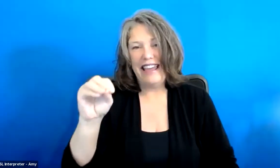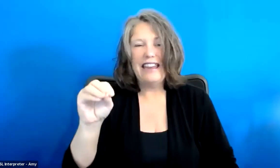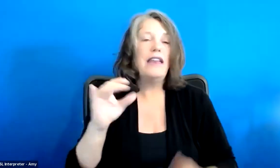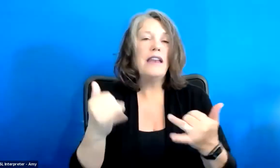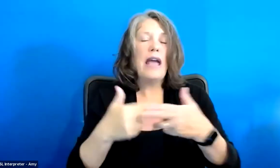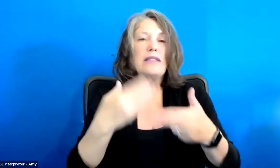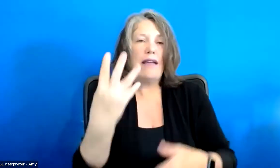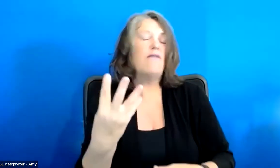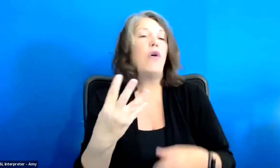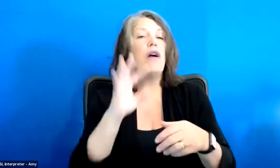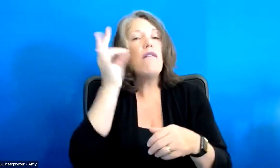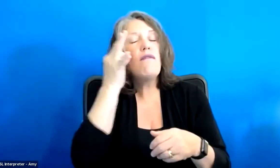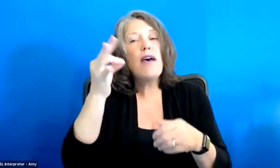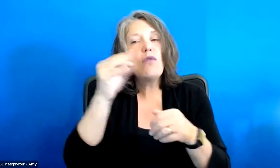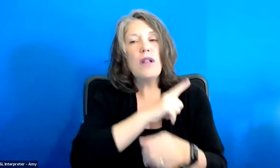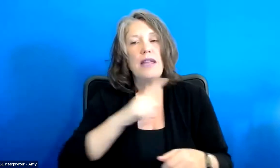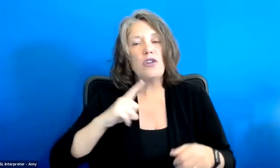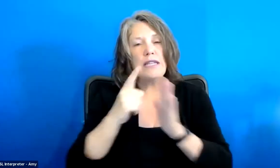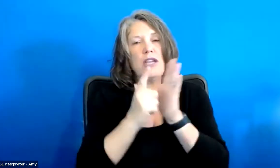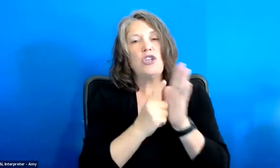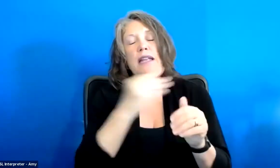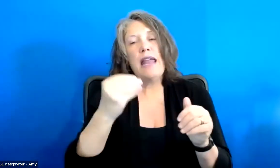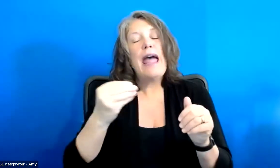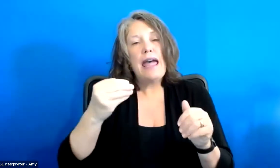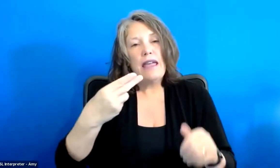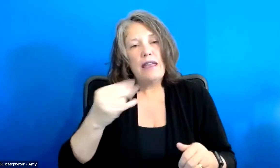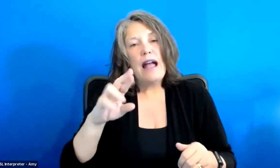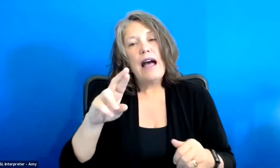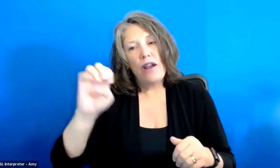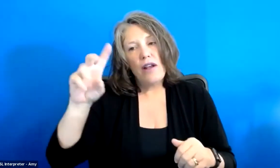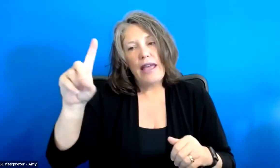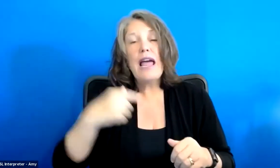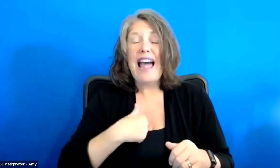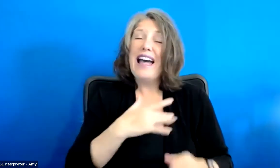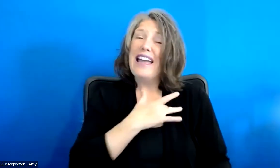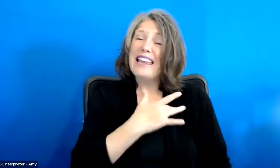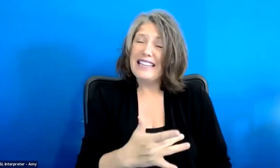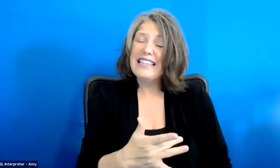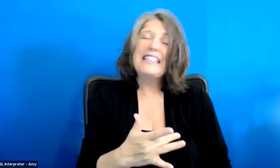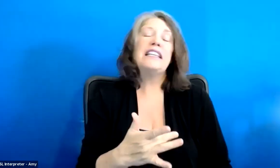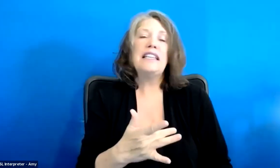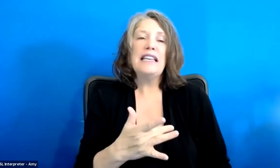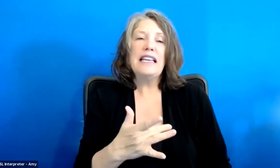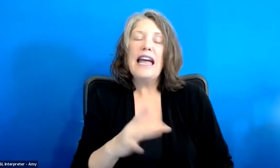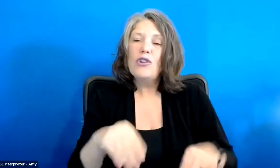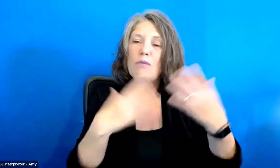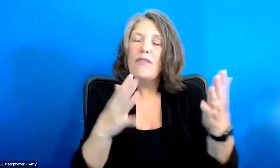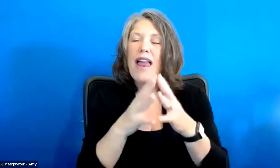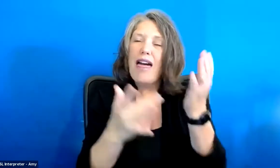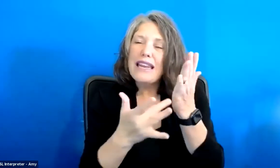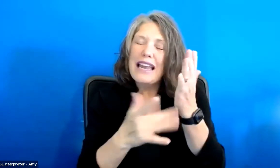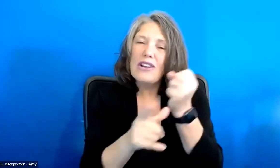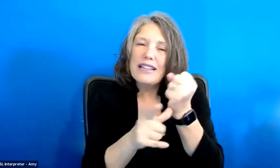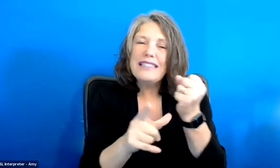Federal legislation and higher education. I do tend to give quite a bit of technical assistance and training to